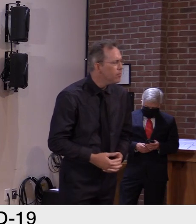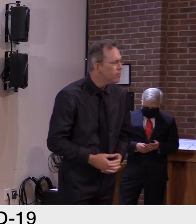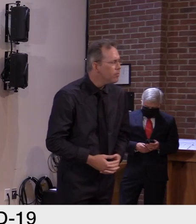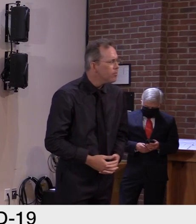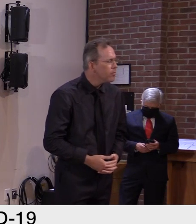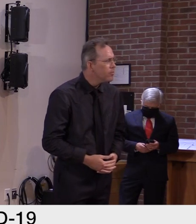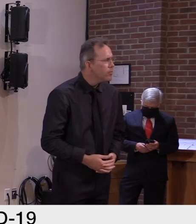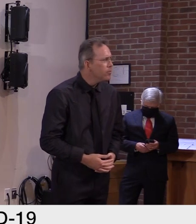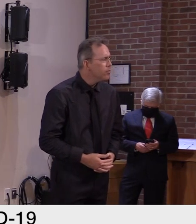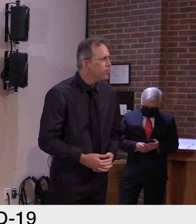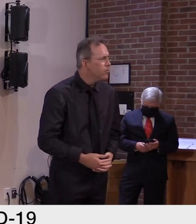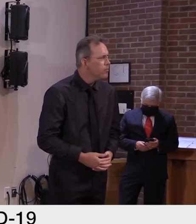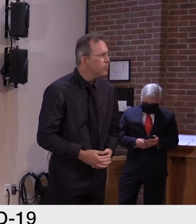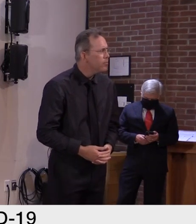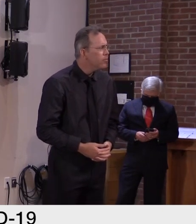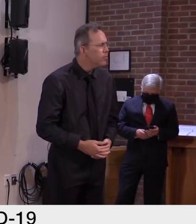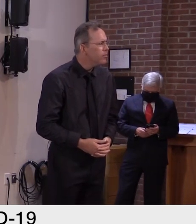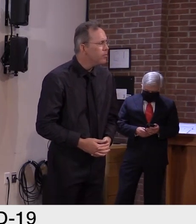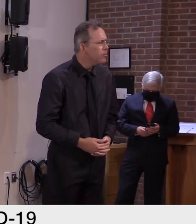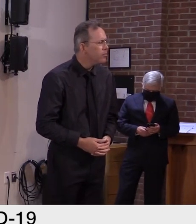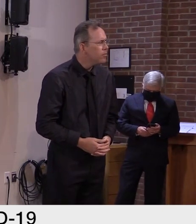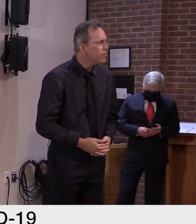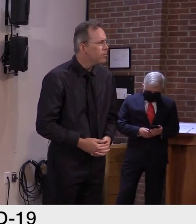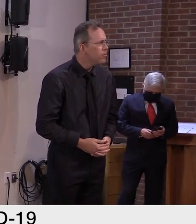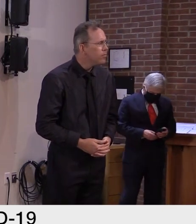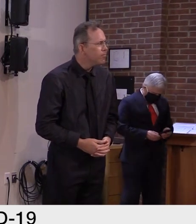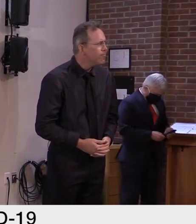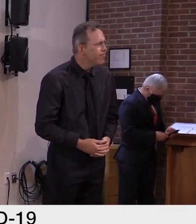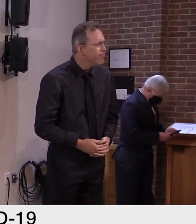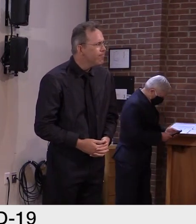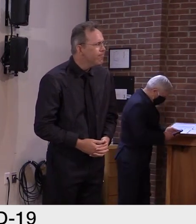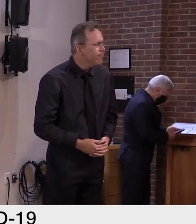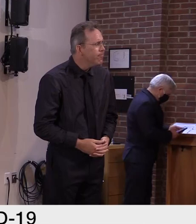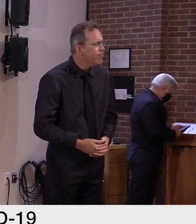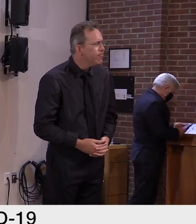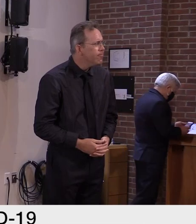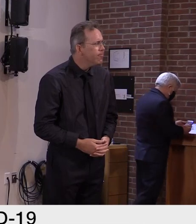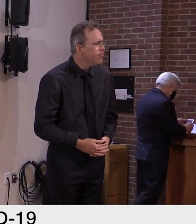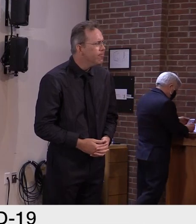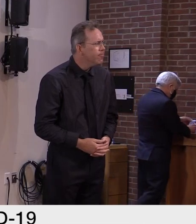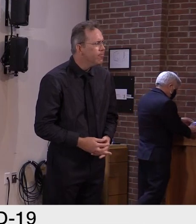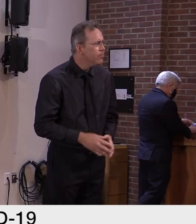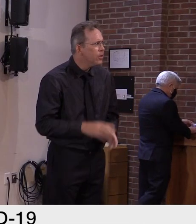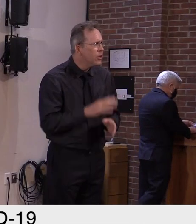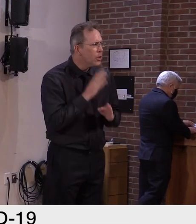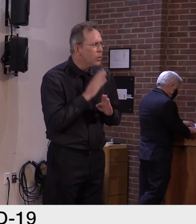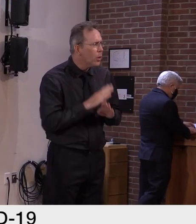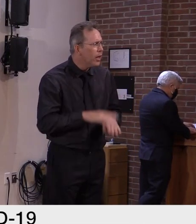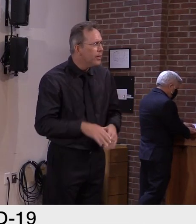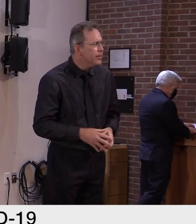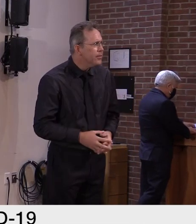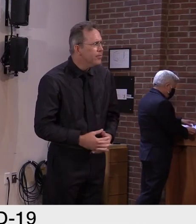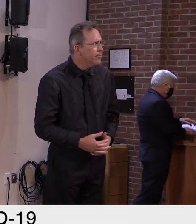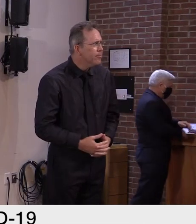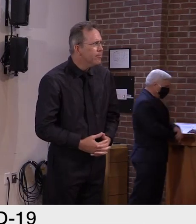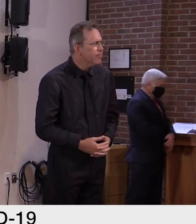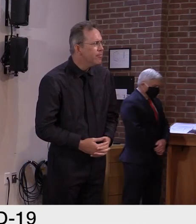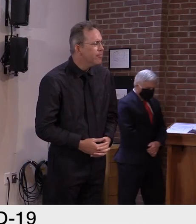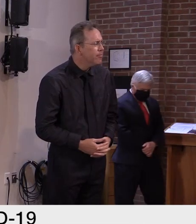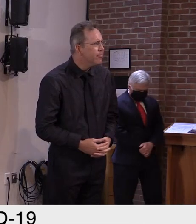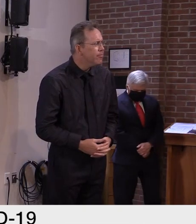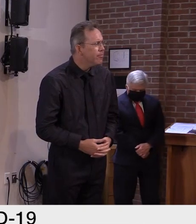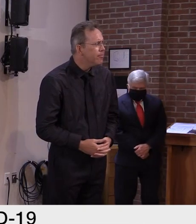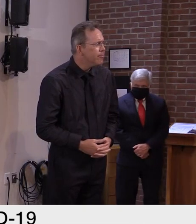opting not to apply to the state hazard pay grant program that would impact thousands